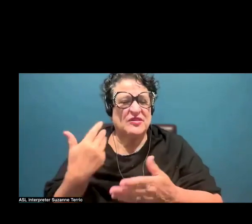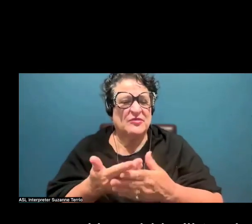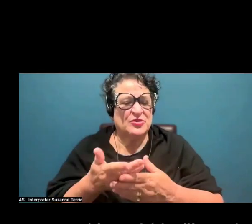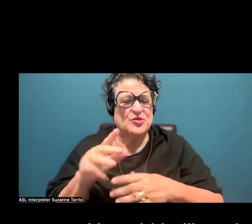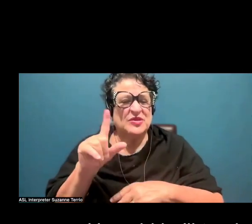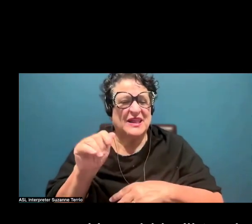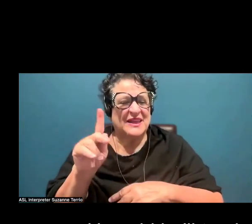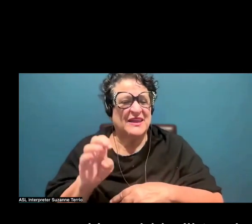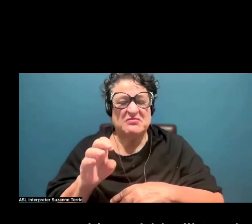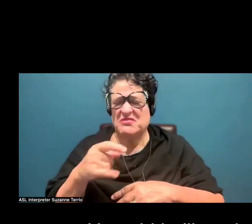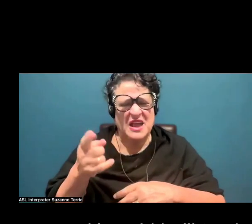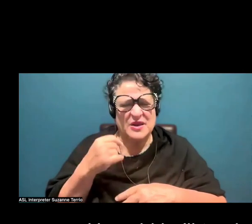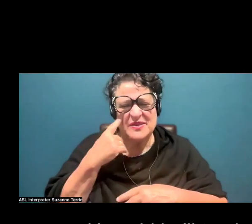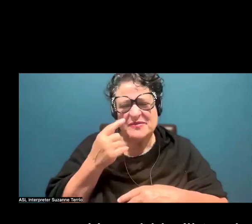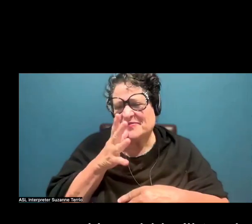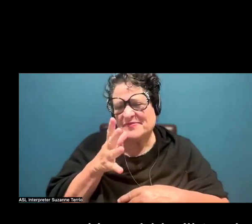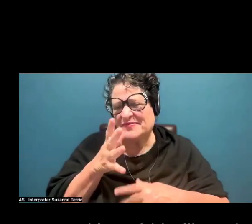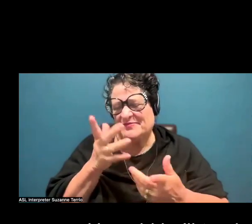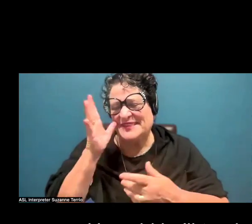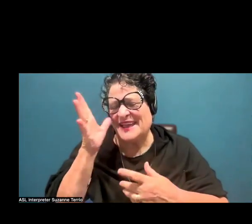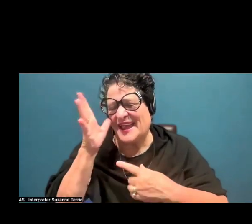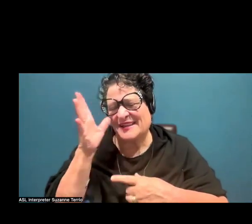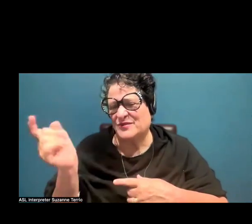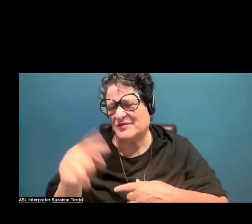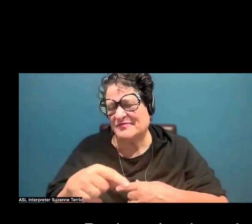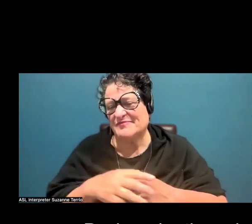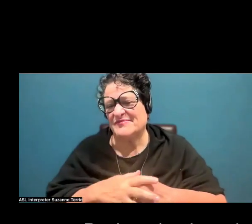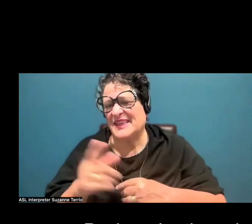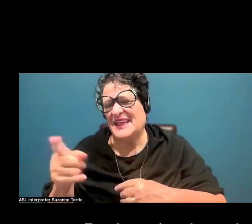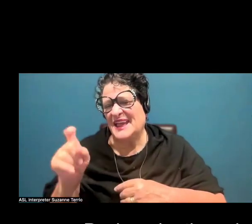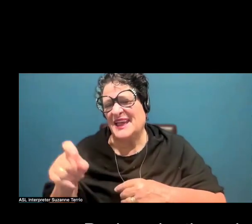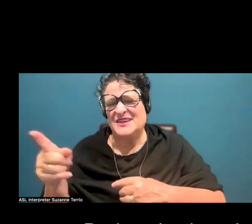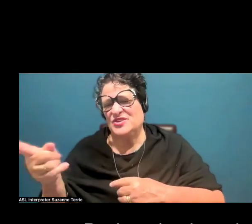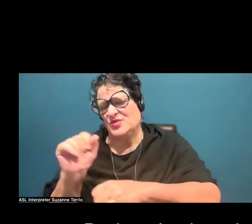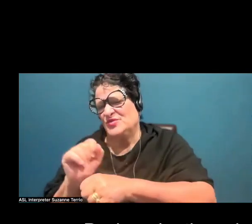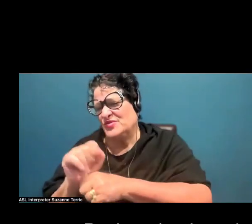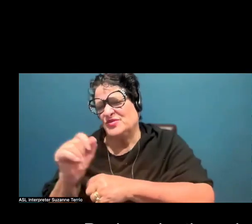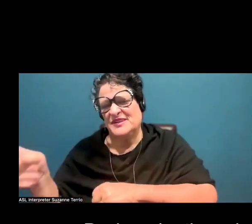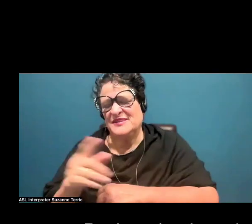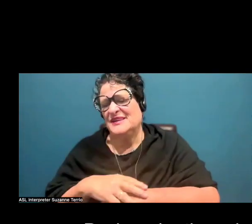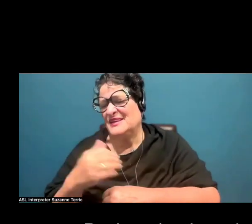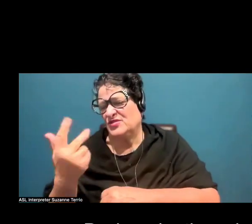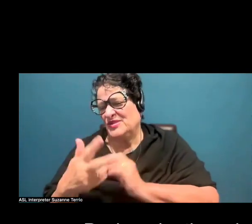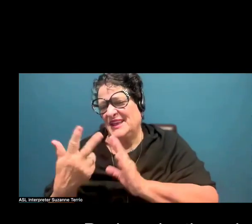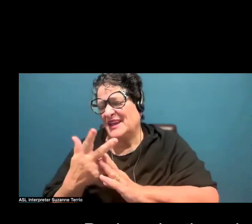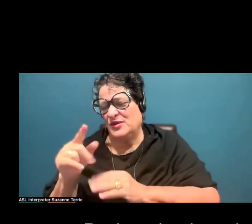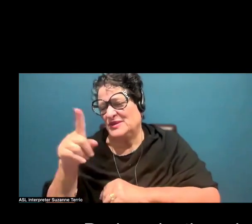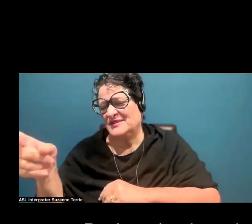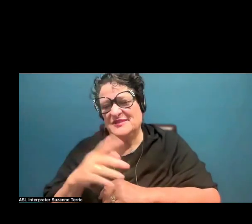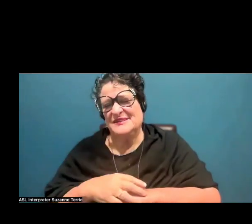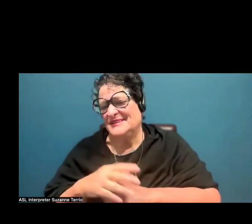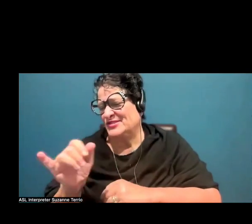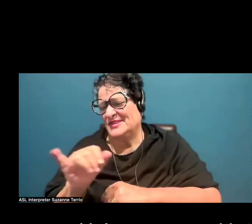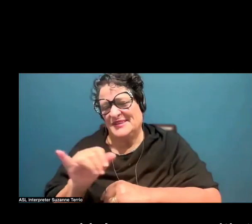make it. He said he'll try, but he might have to cover someone's shift. Dad works 3 hours away in Bryce, just like half the people in this